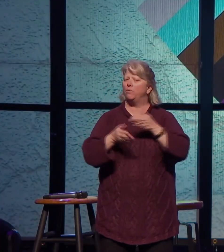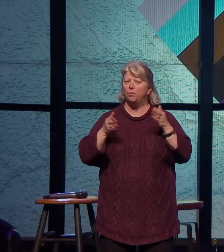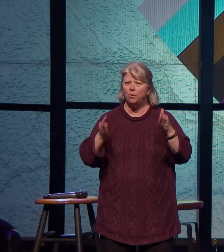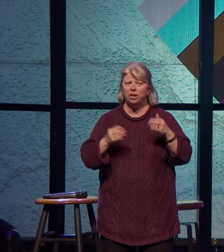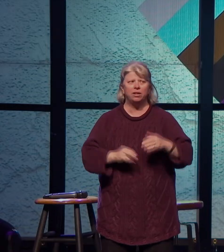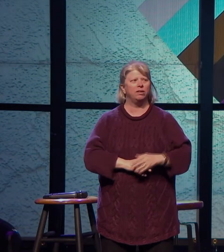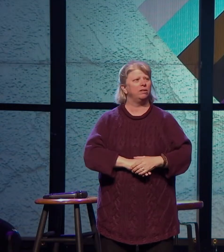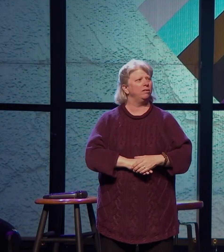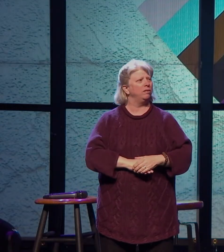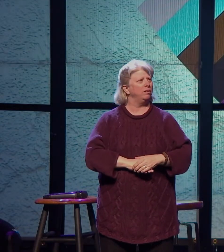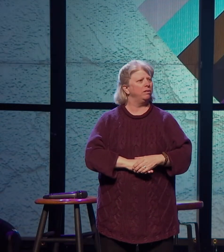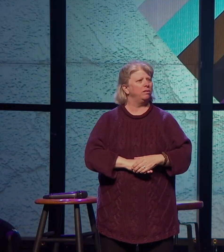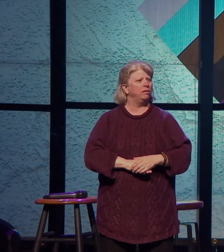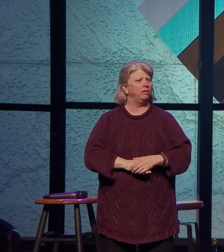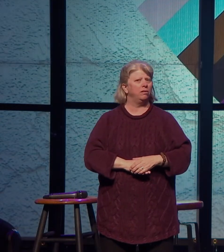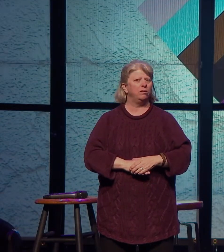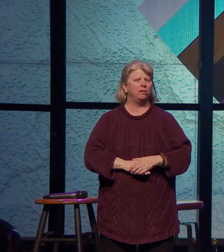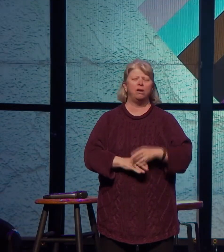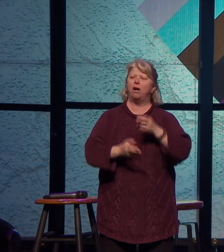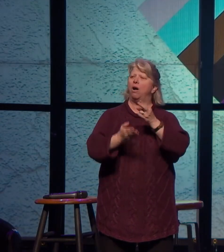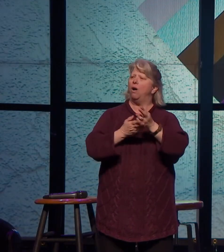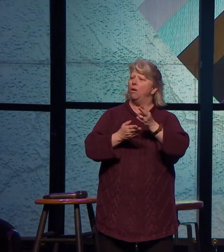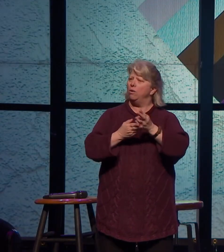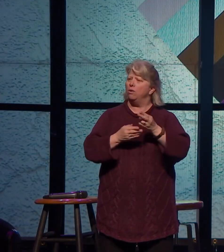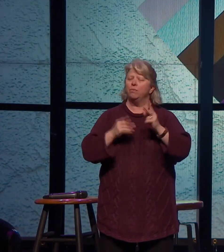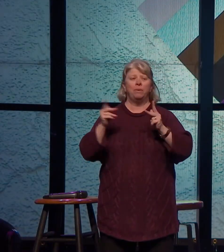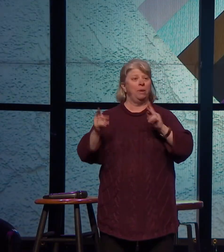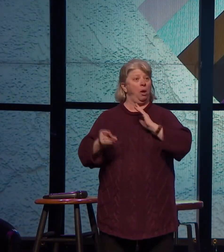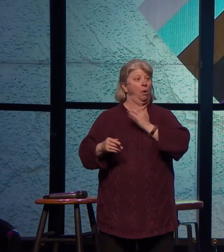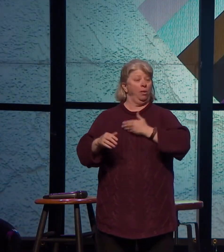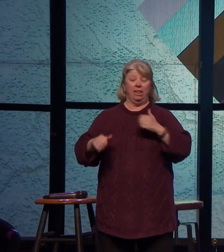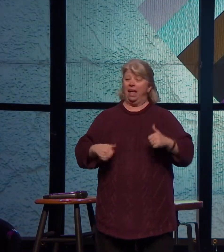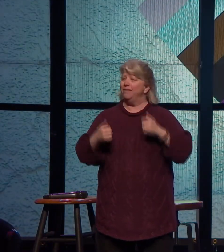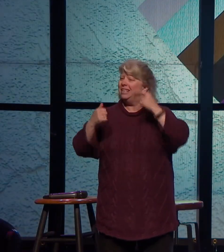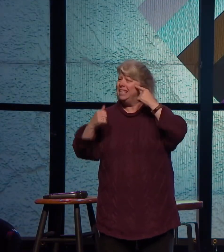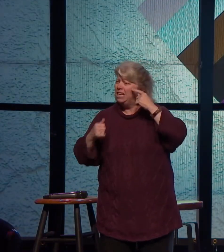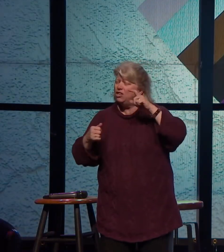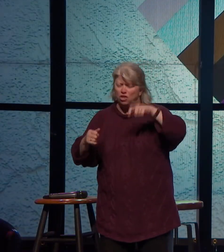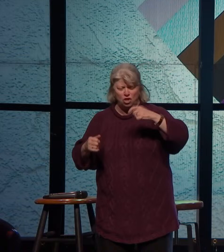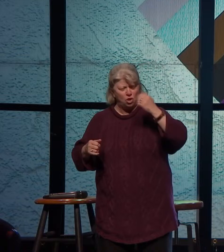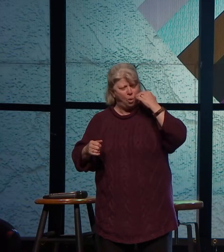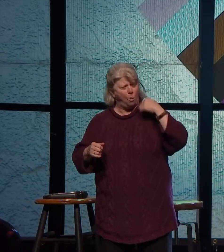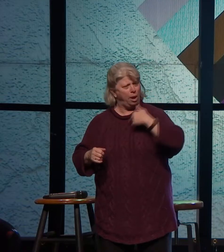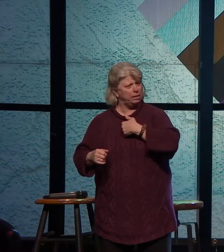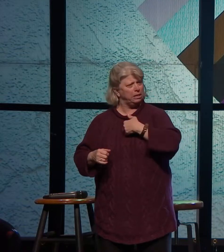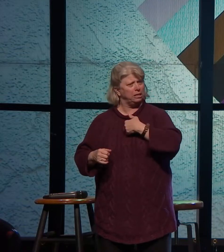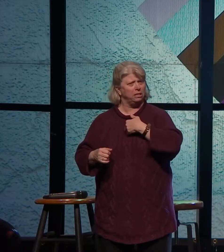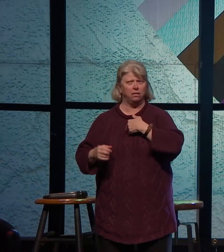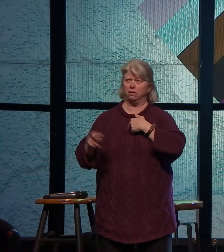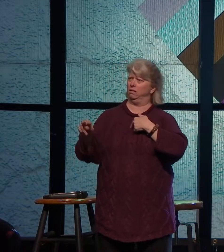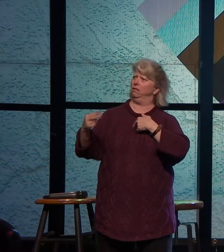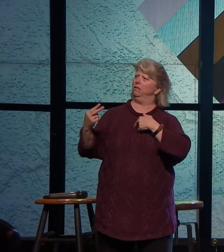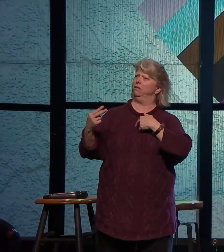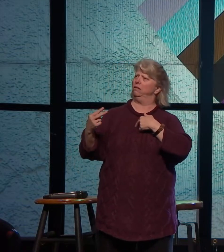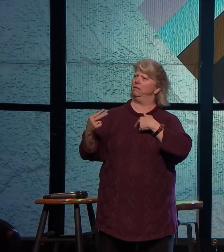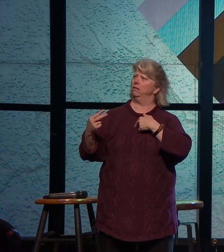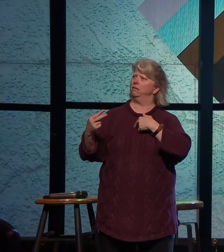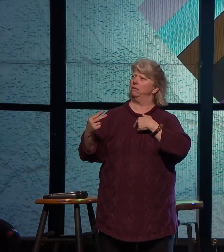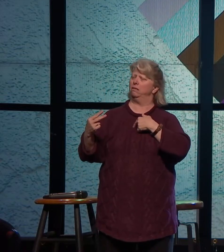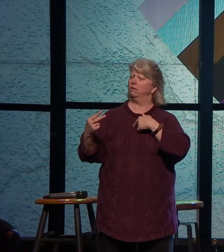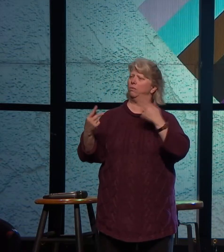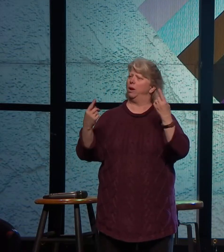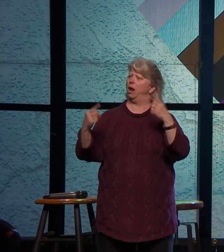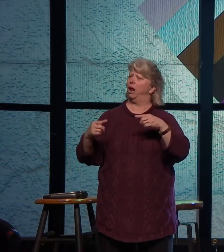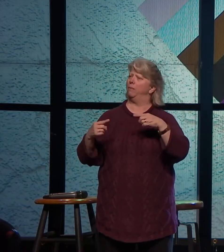way. If we're honest, like we have people in our lives that we think should know us, and then all of a sudden